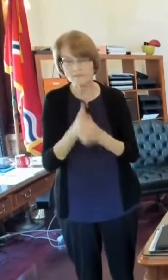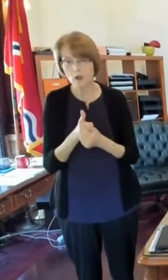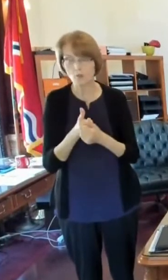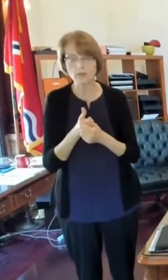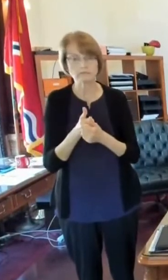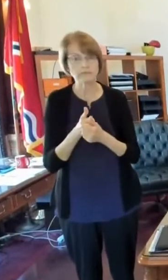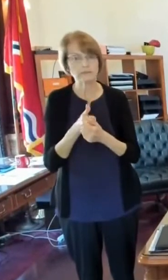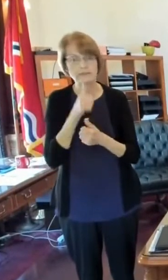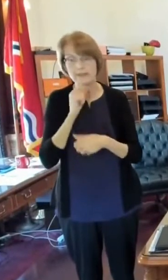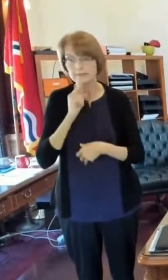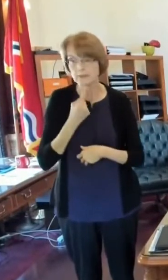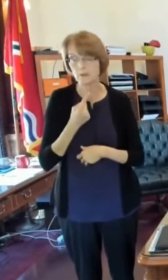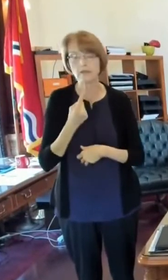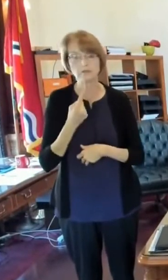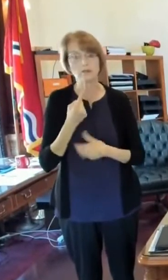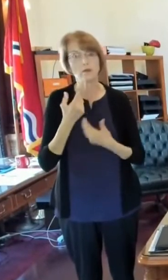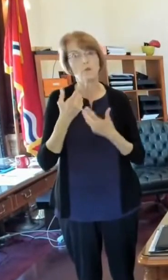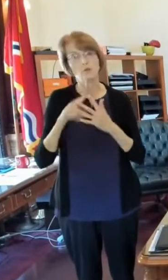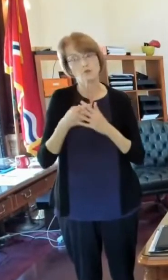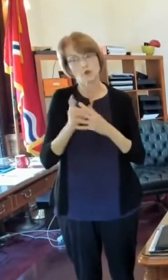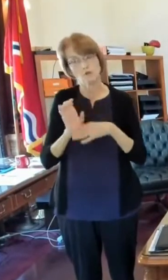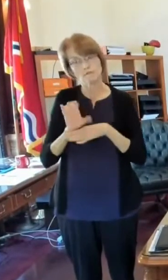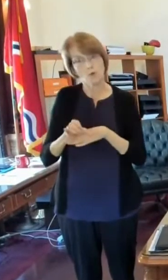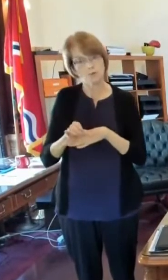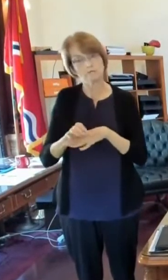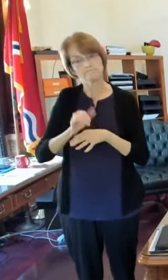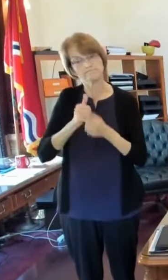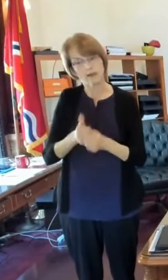say this, that I don't think there's any business